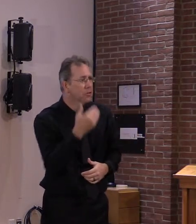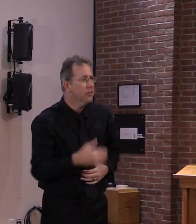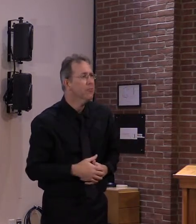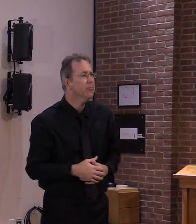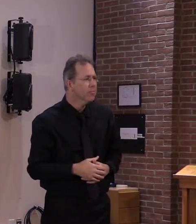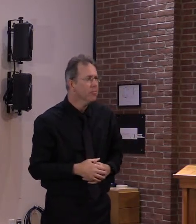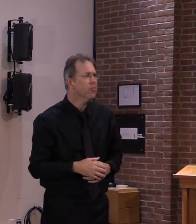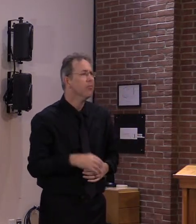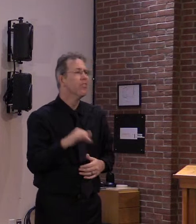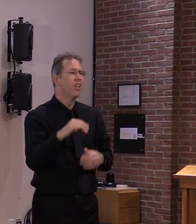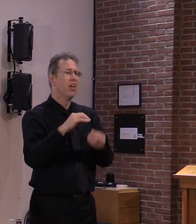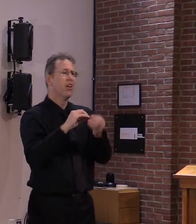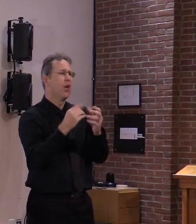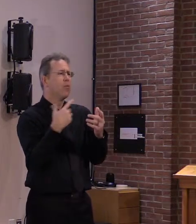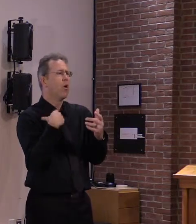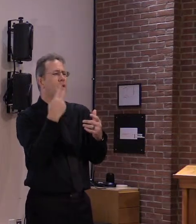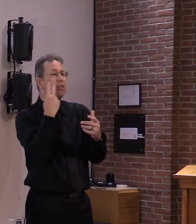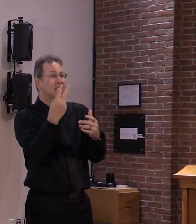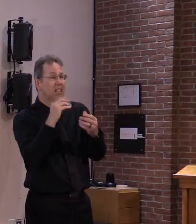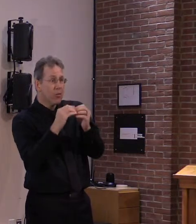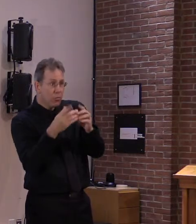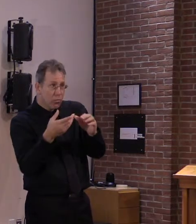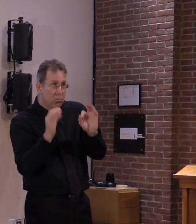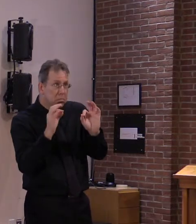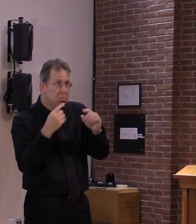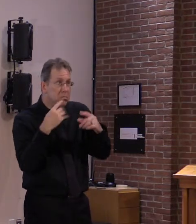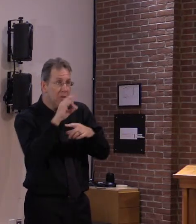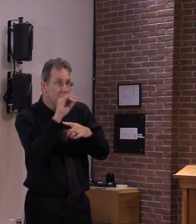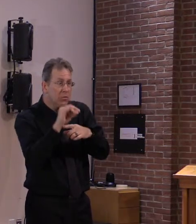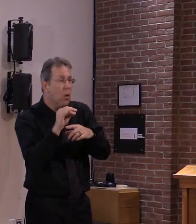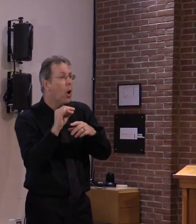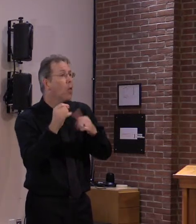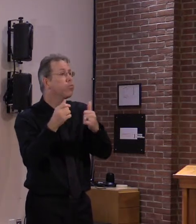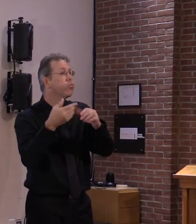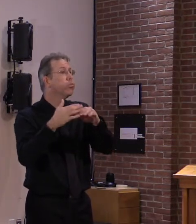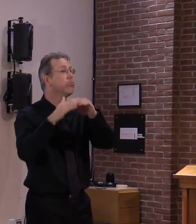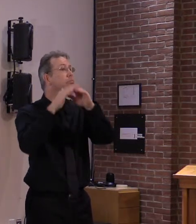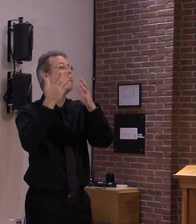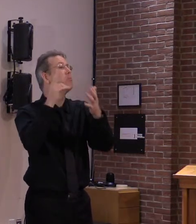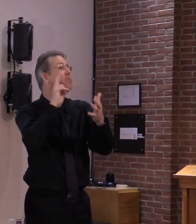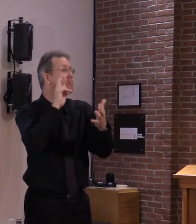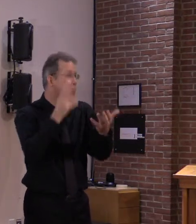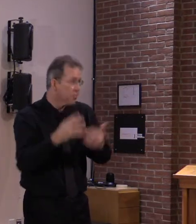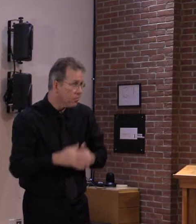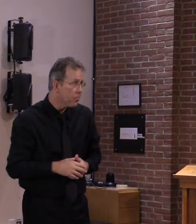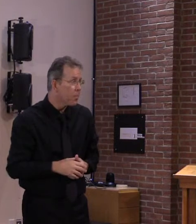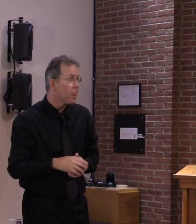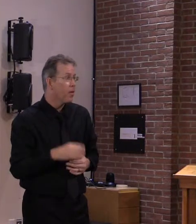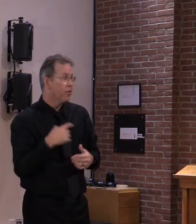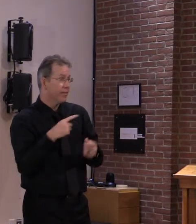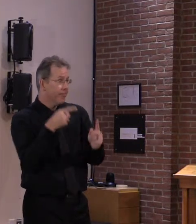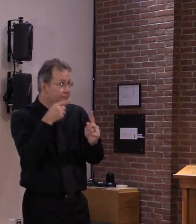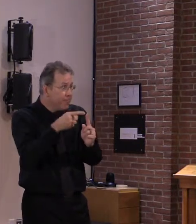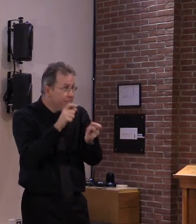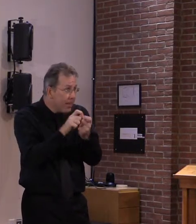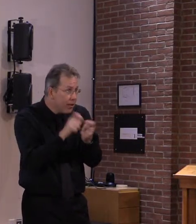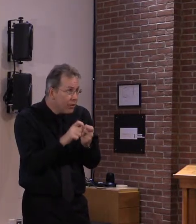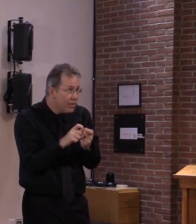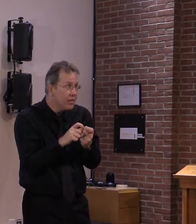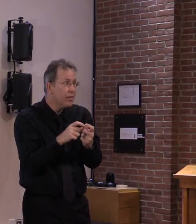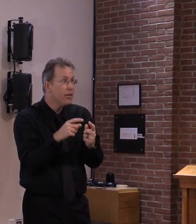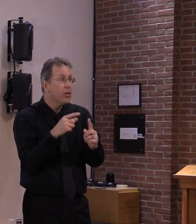event. As well, with this virus, we're going to do things differently. Across